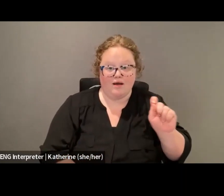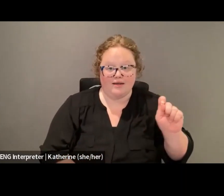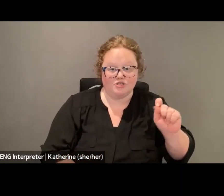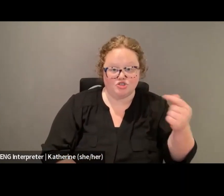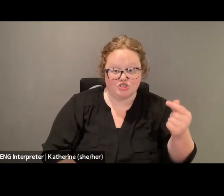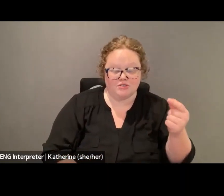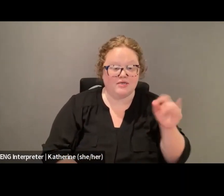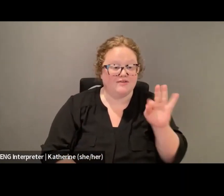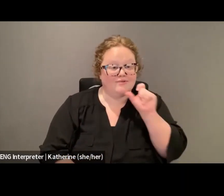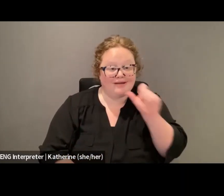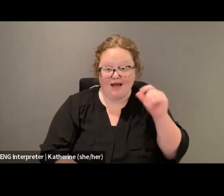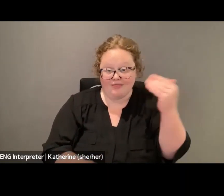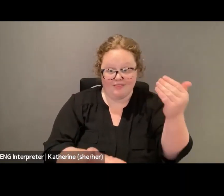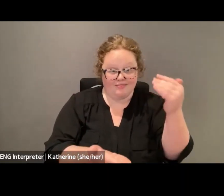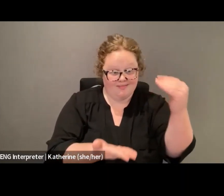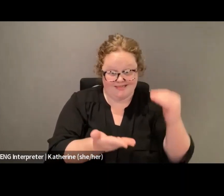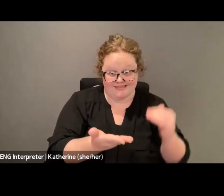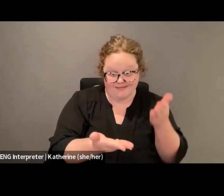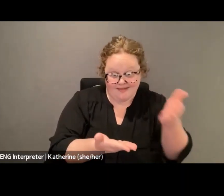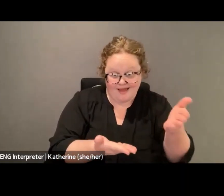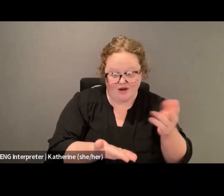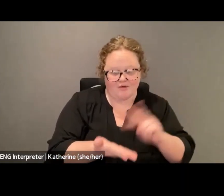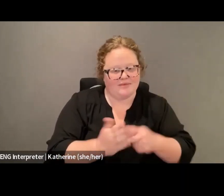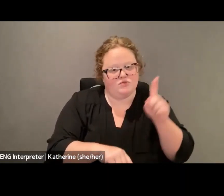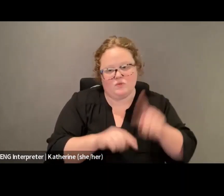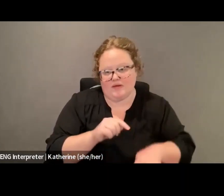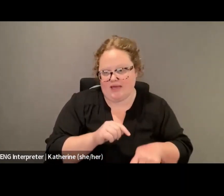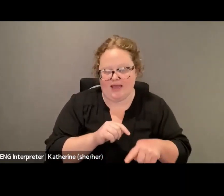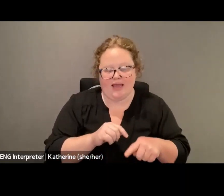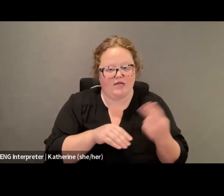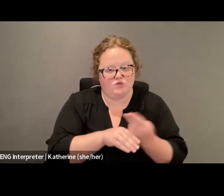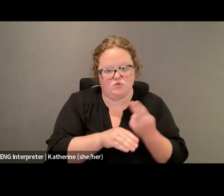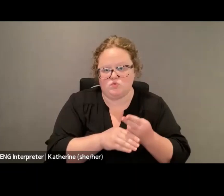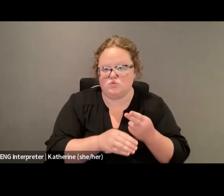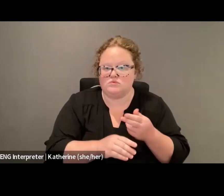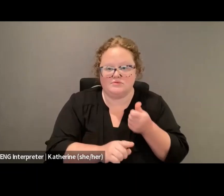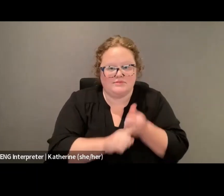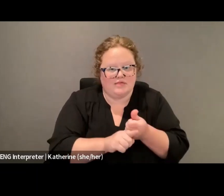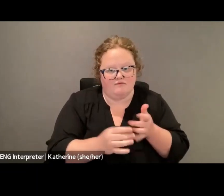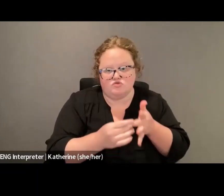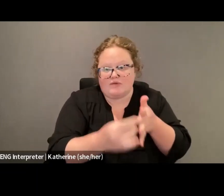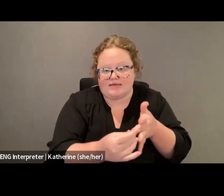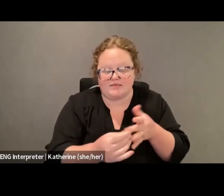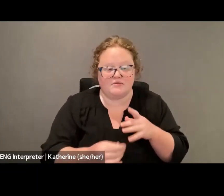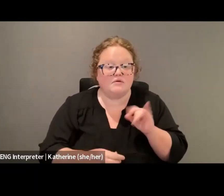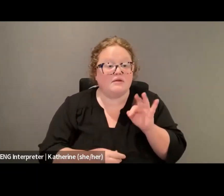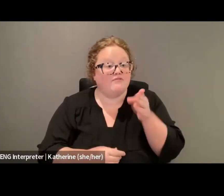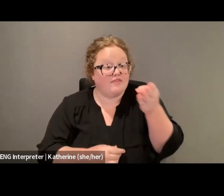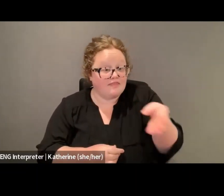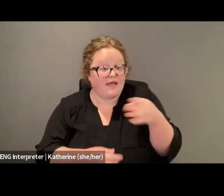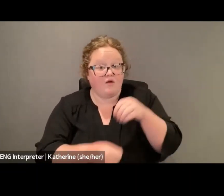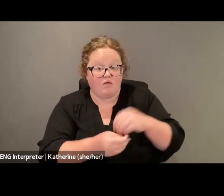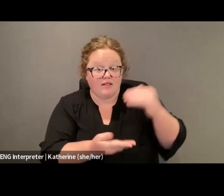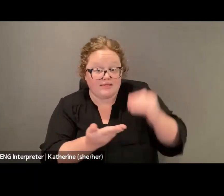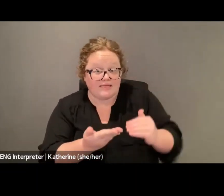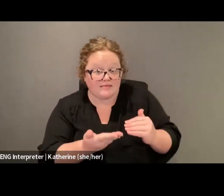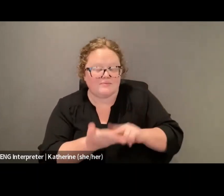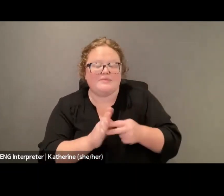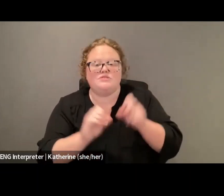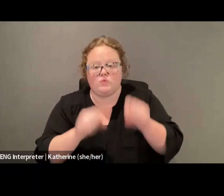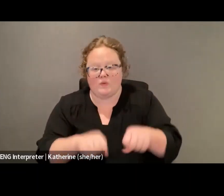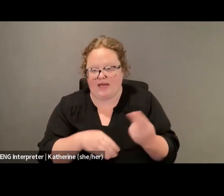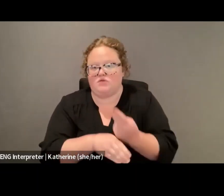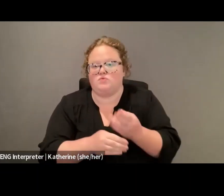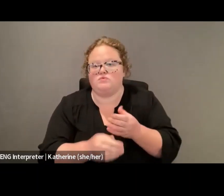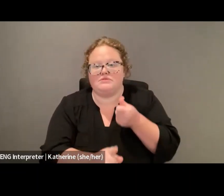be self-directed. If the service is listed here, it can be self-directed. And so, you know, I've had